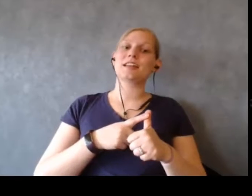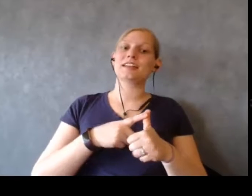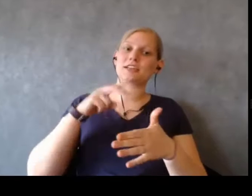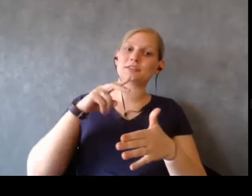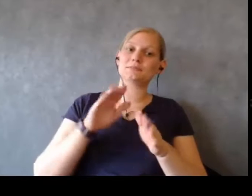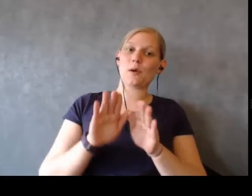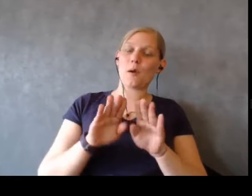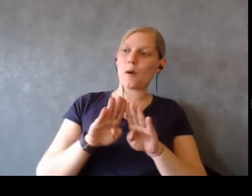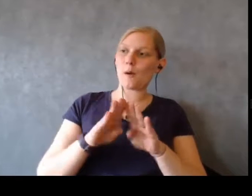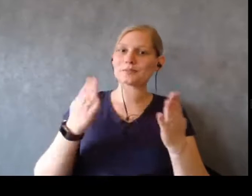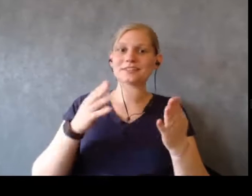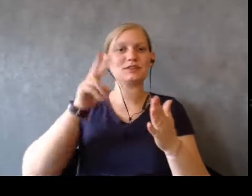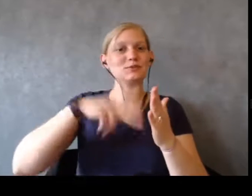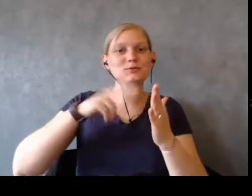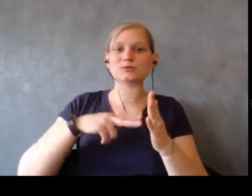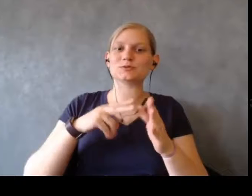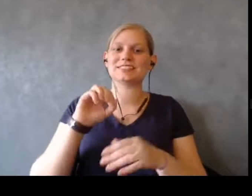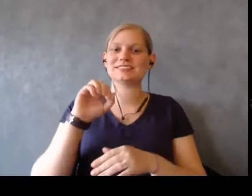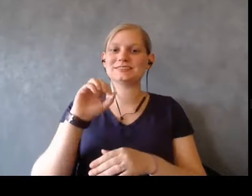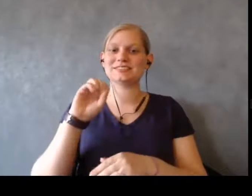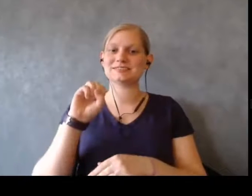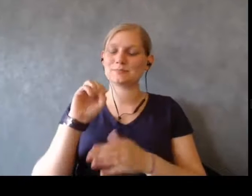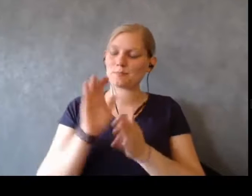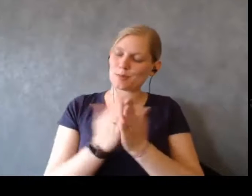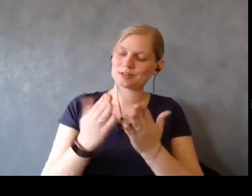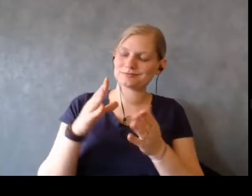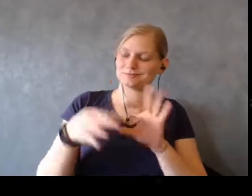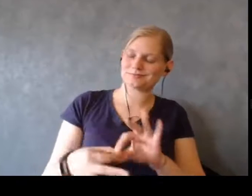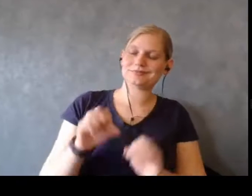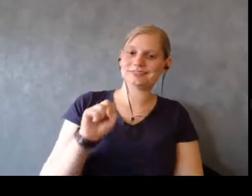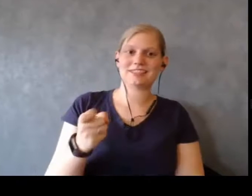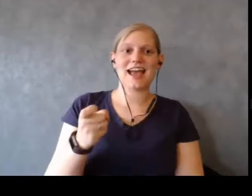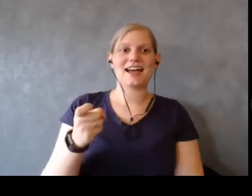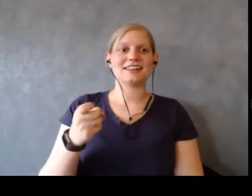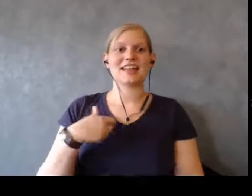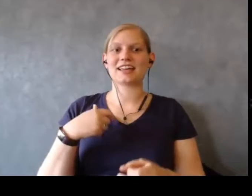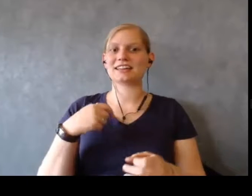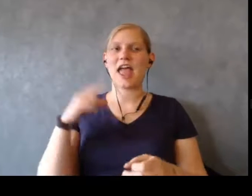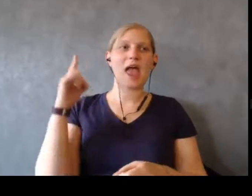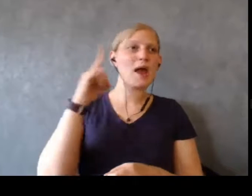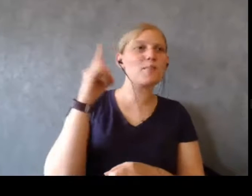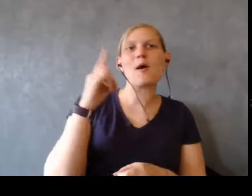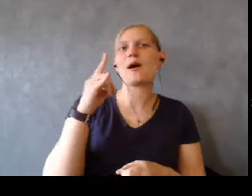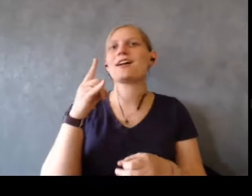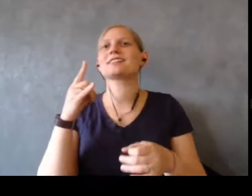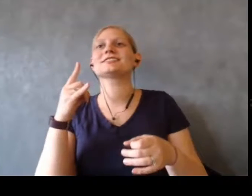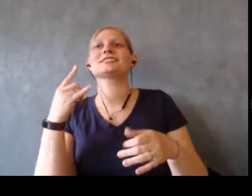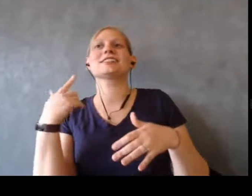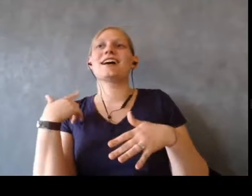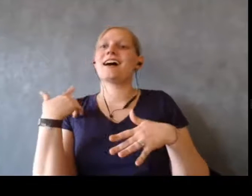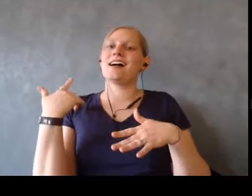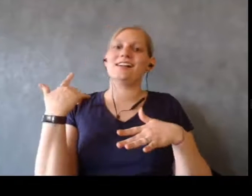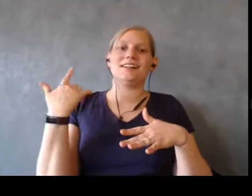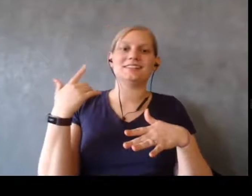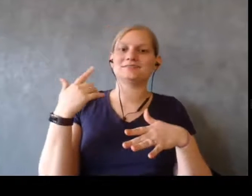on planes, on subways. I've been doing this for years. It's an amazing conversation starter.